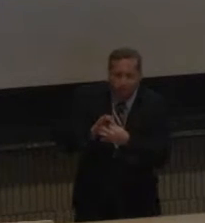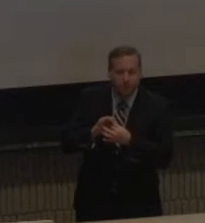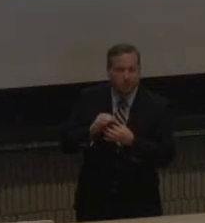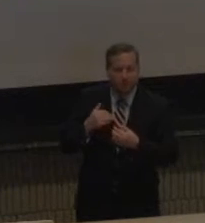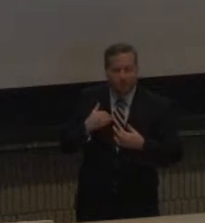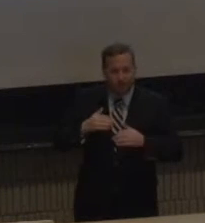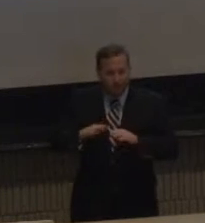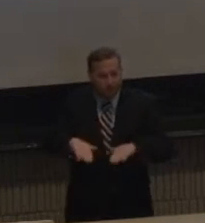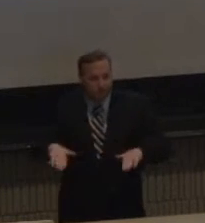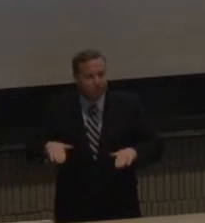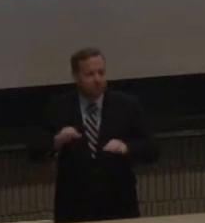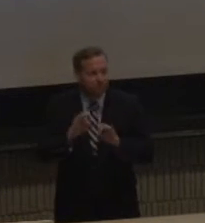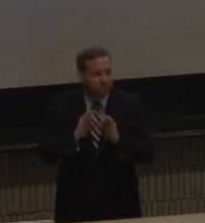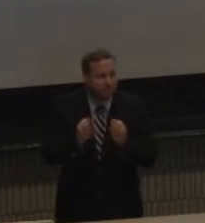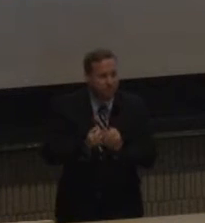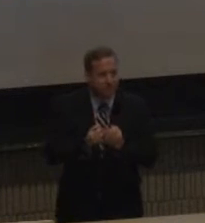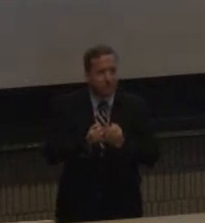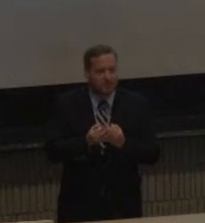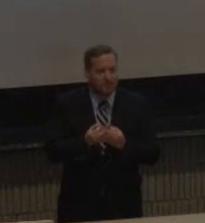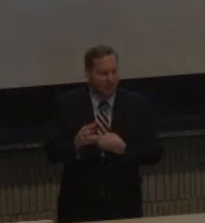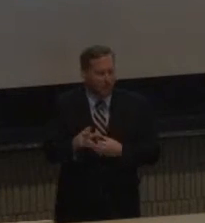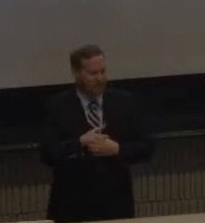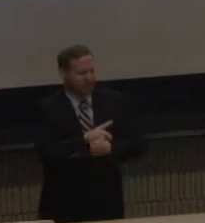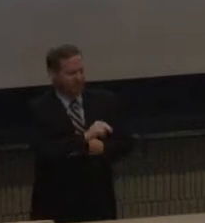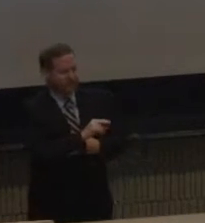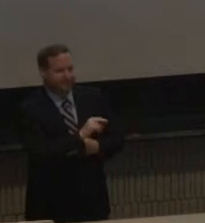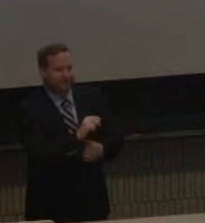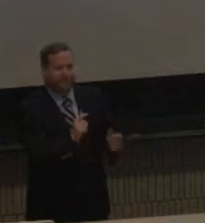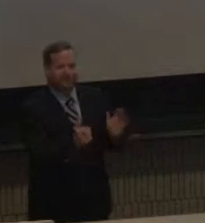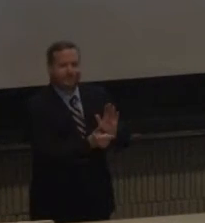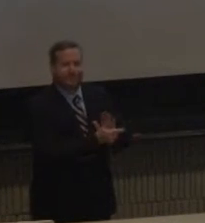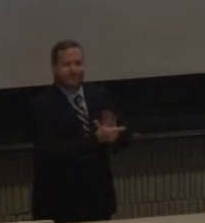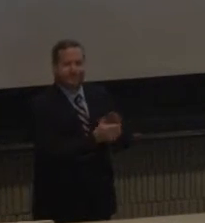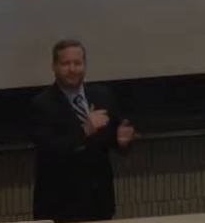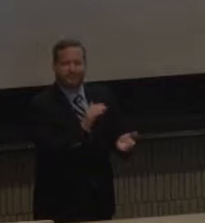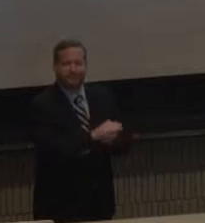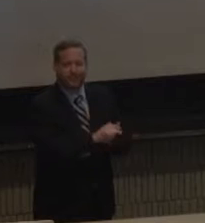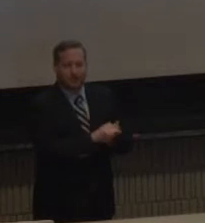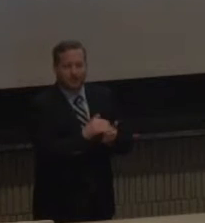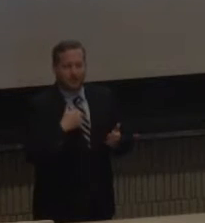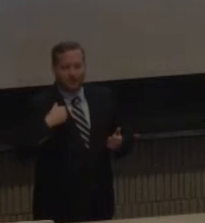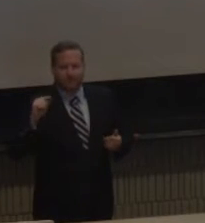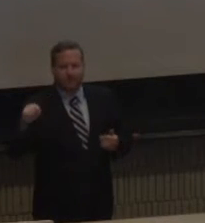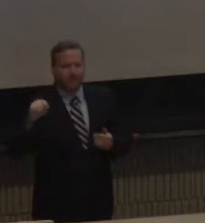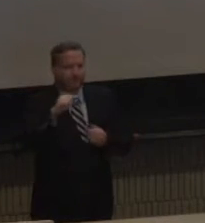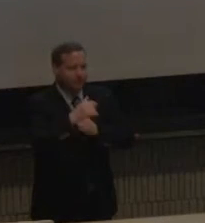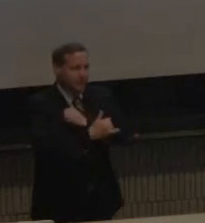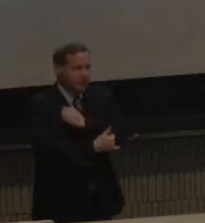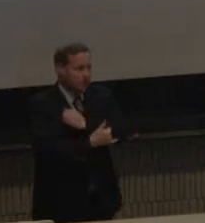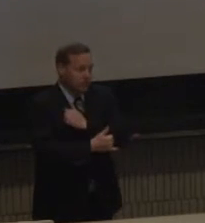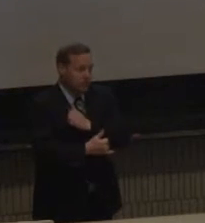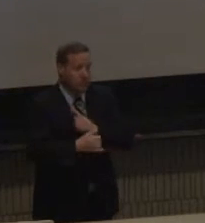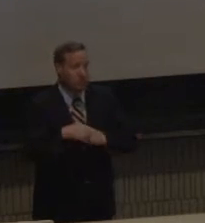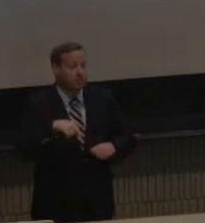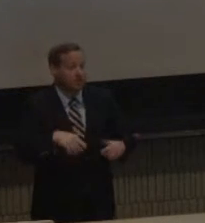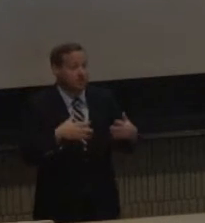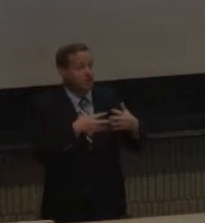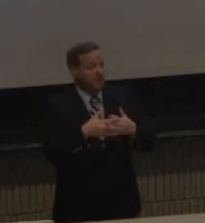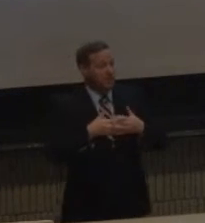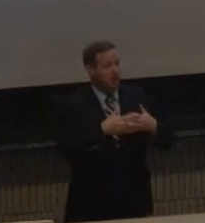In some places, when deaf folks fall in love, marry, want to have children, that's forbidden. There are still places in the world that